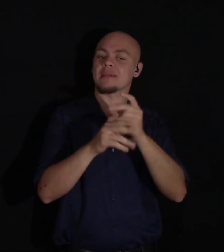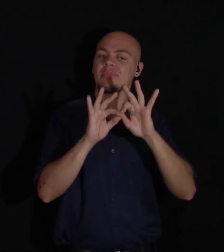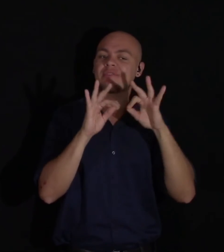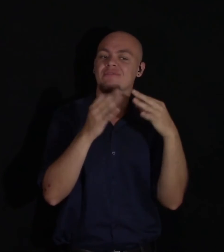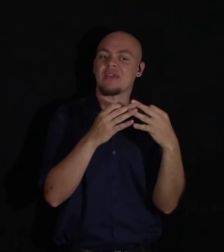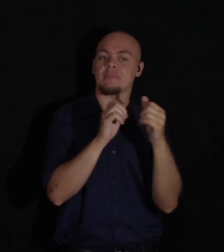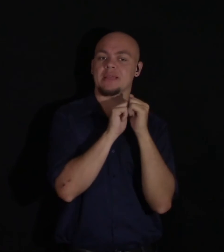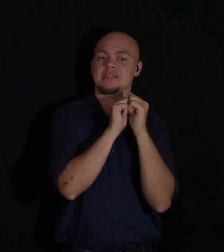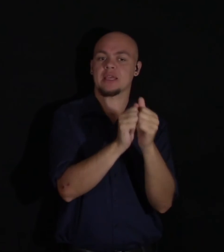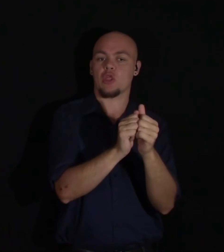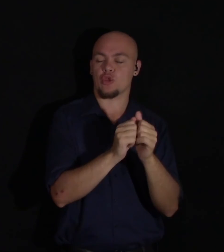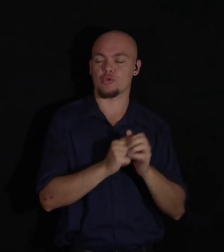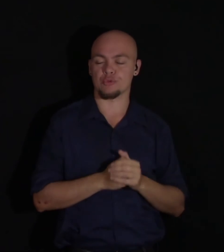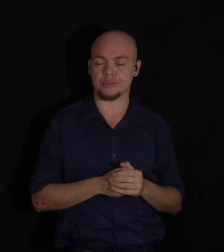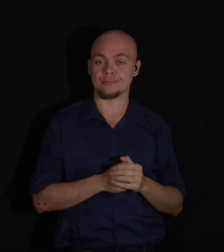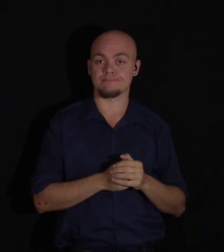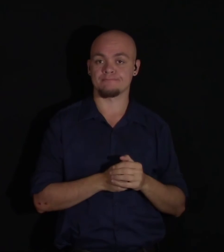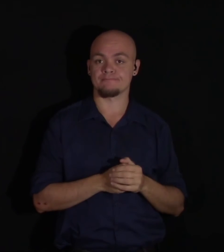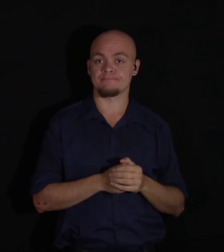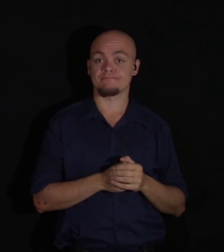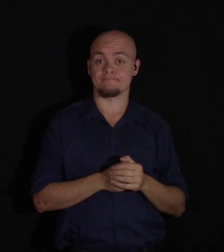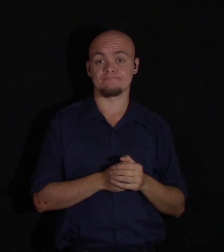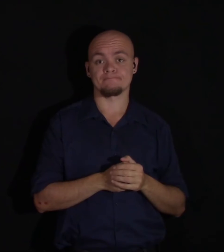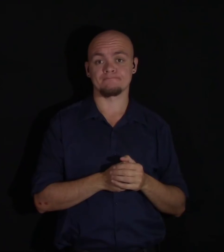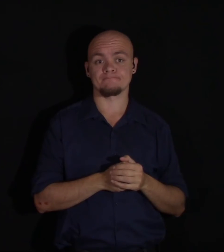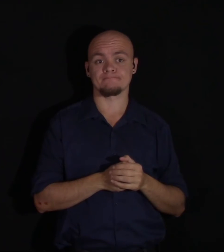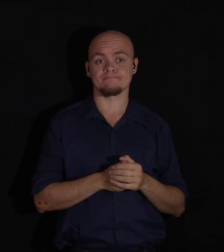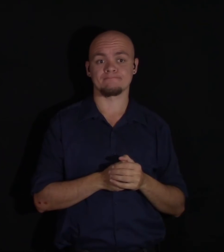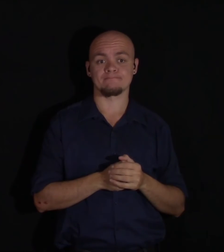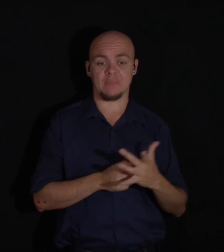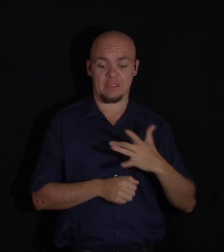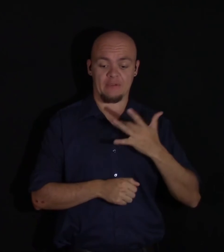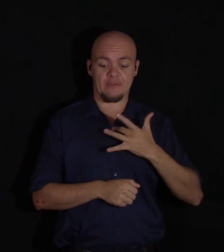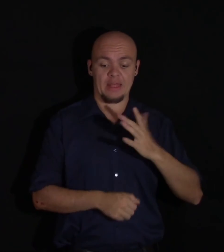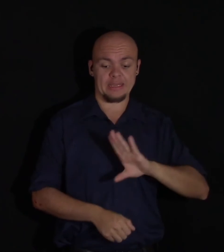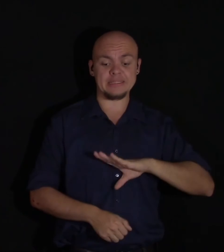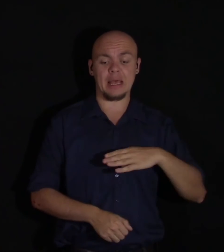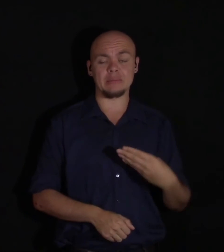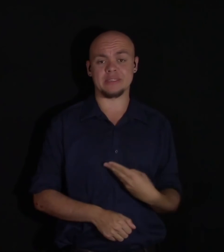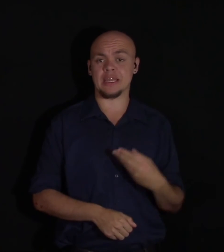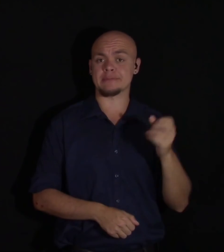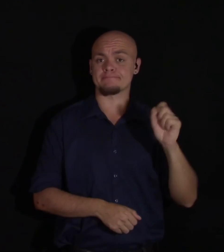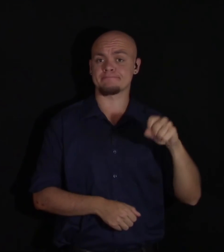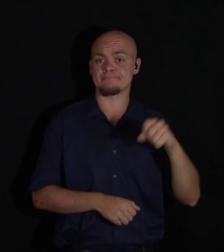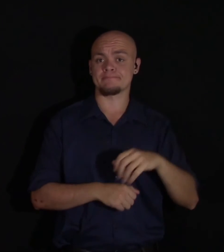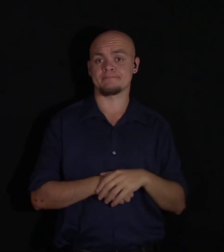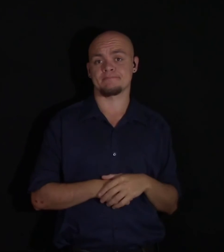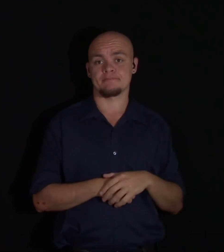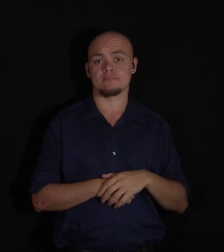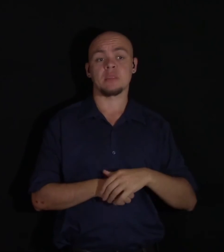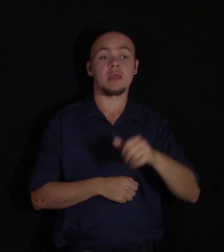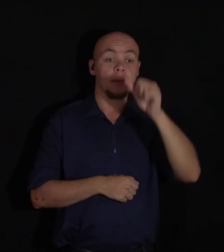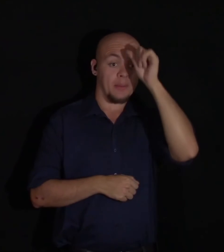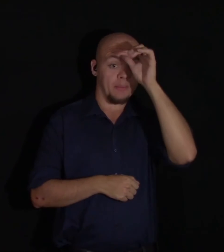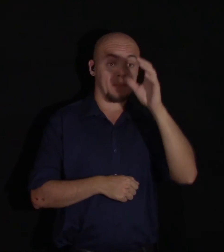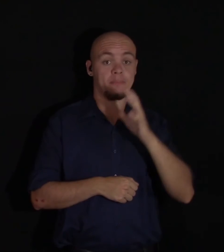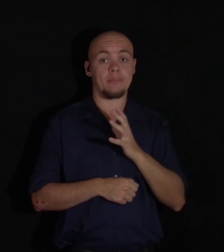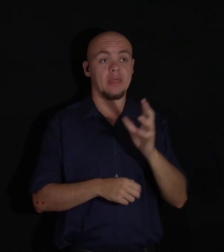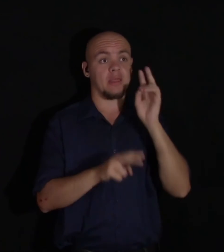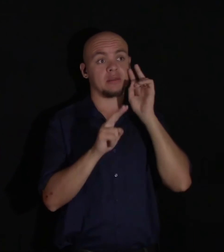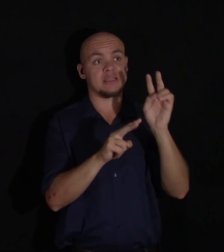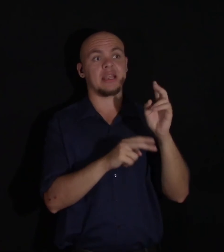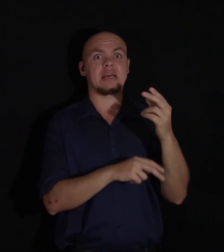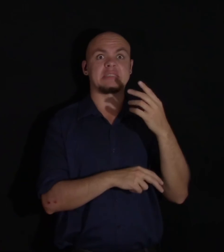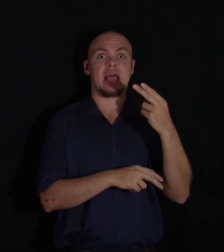together. And it's very upsetting, yes, indeed. Men are portrayed as